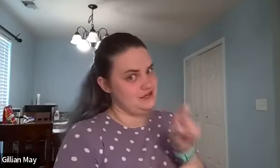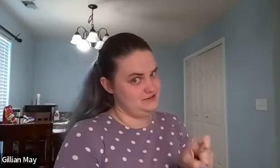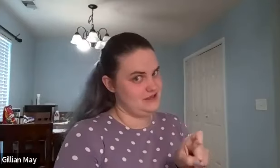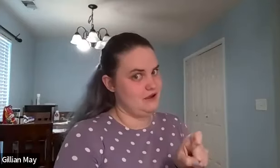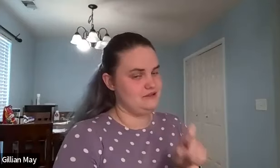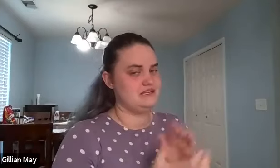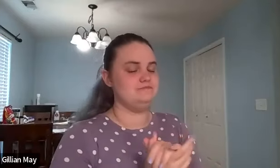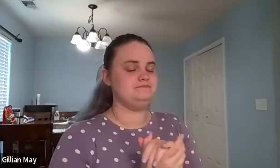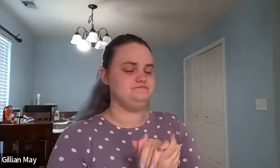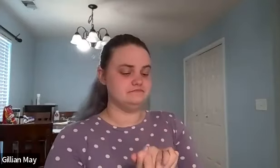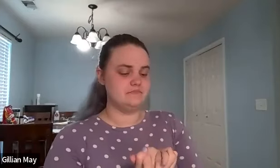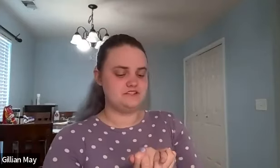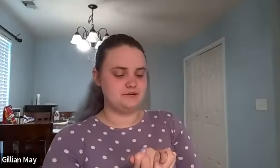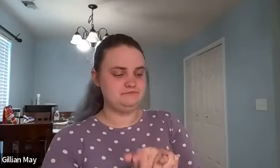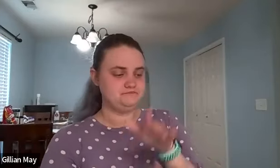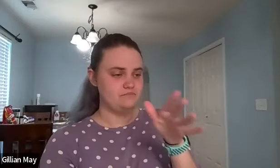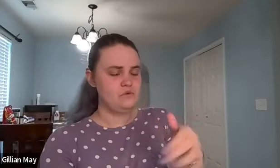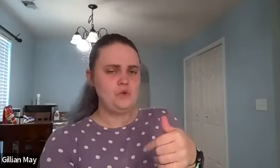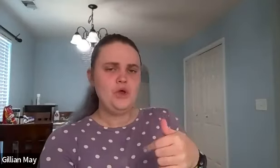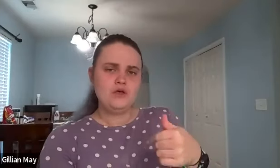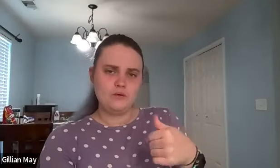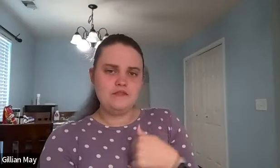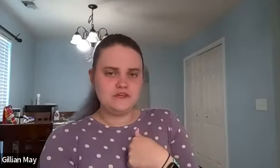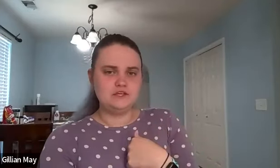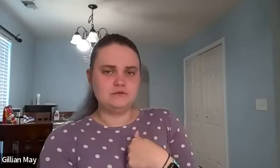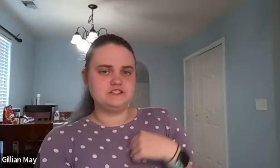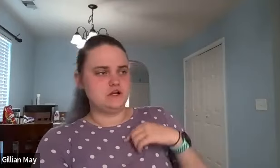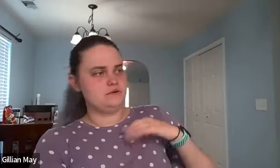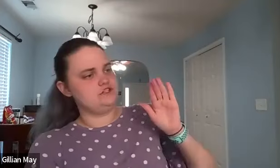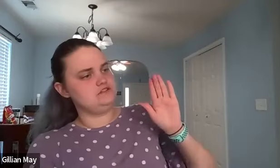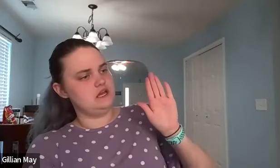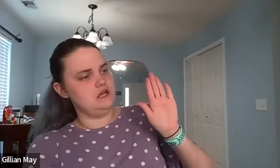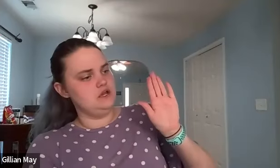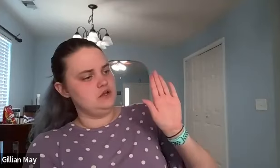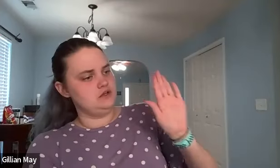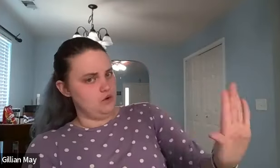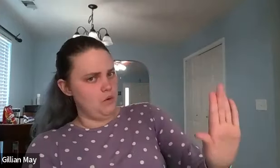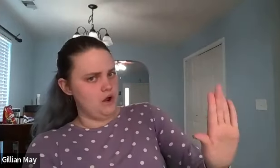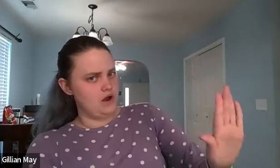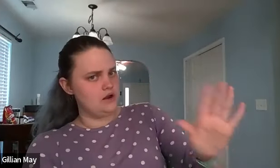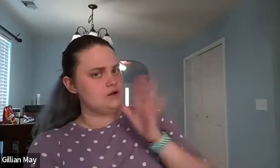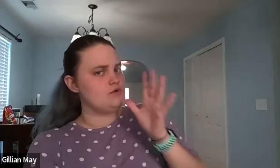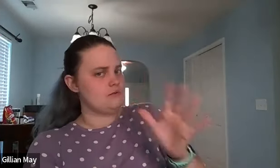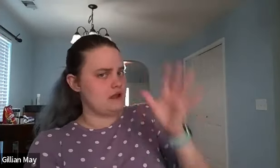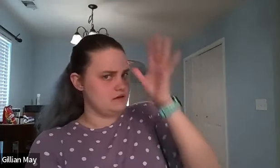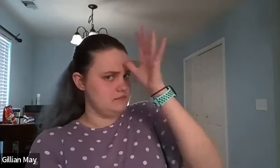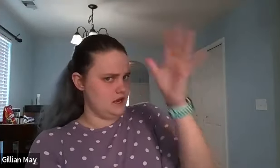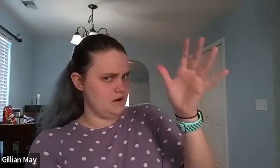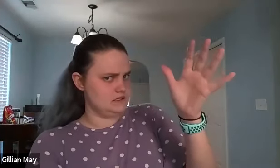actually like how it's said. So the one thing you want to start with is you say your